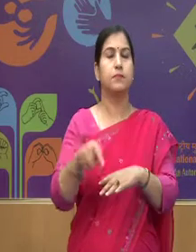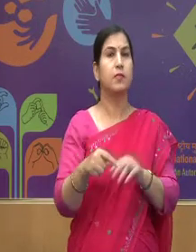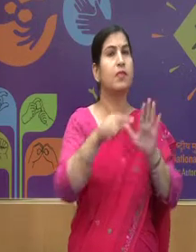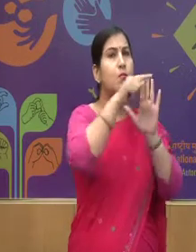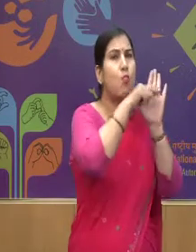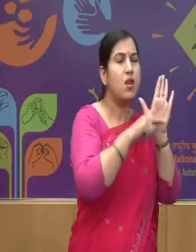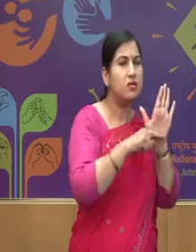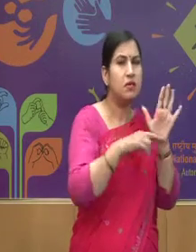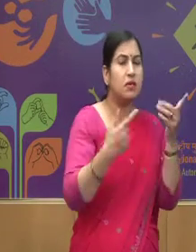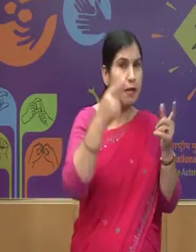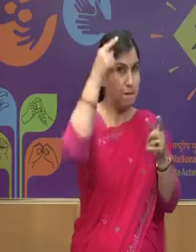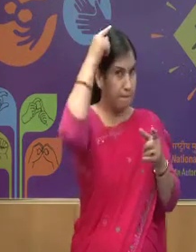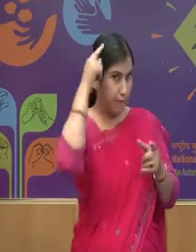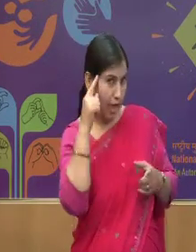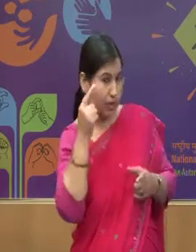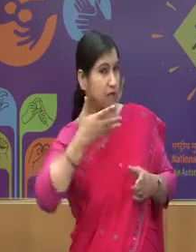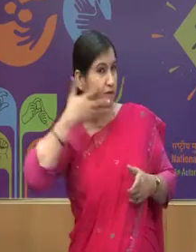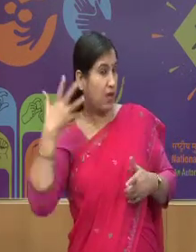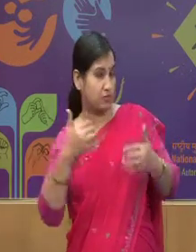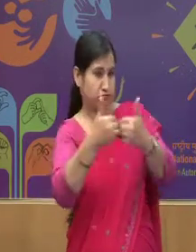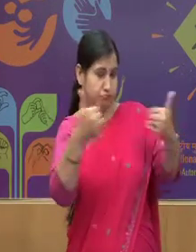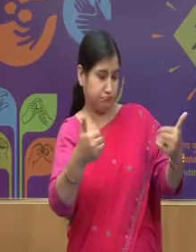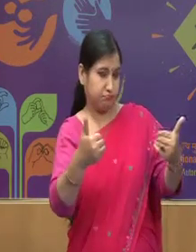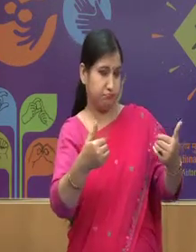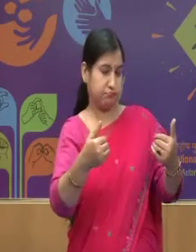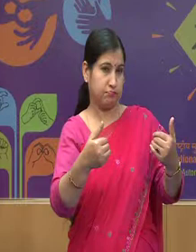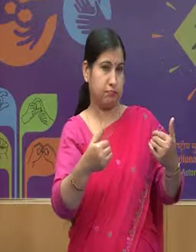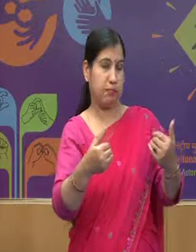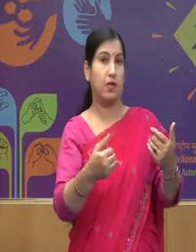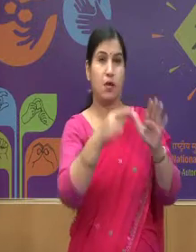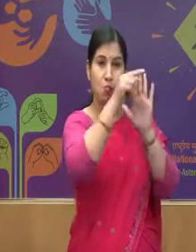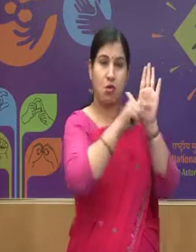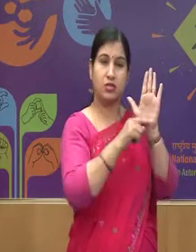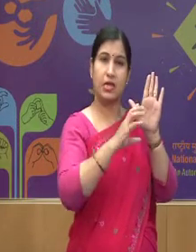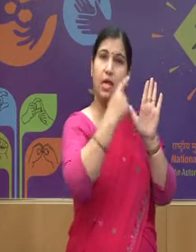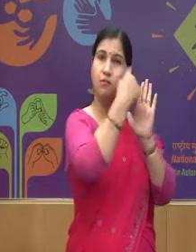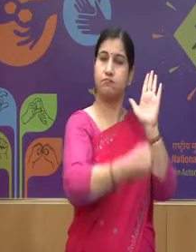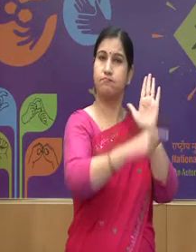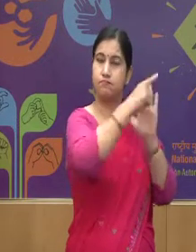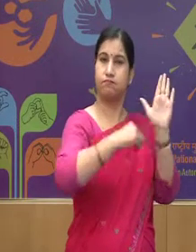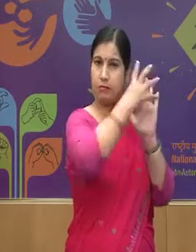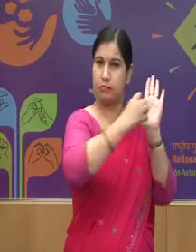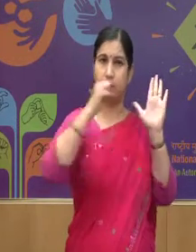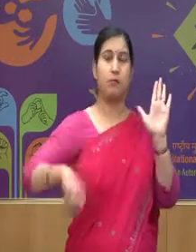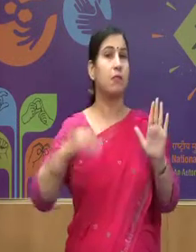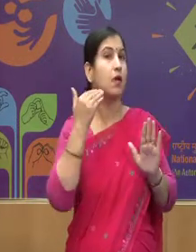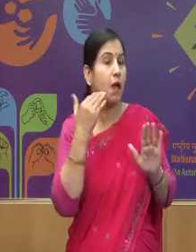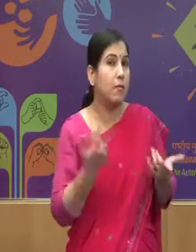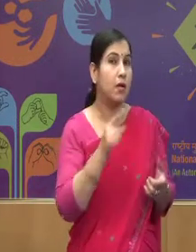The policy of apartheid came to an end in the year 1994 with the formation